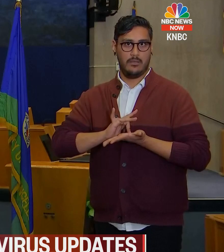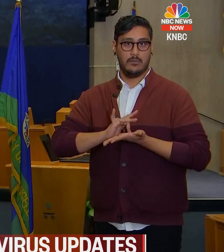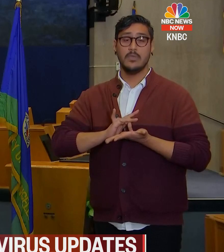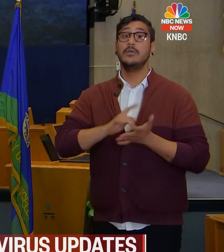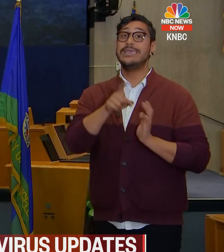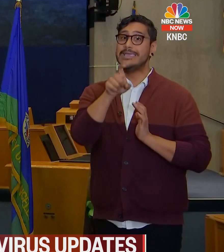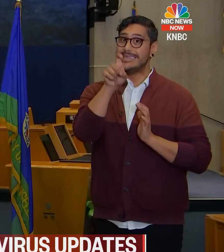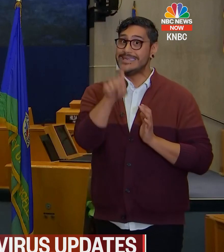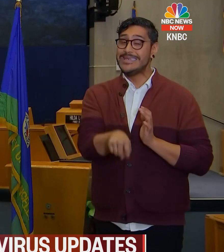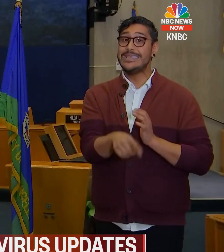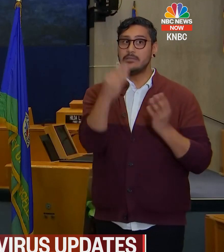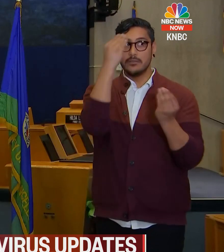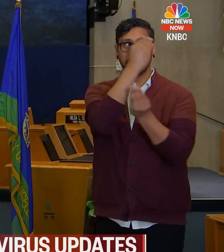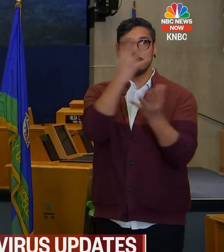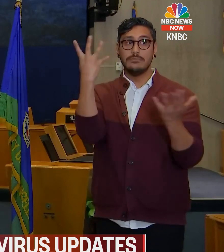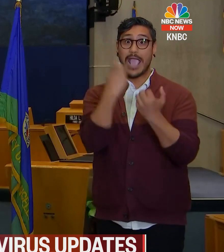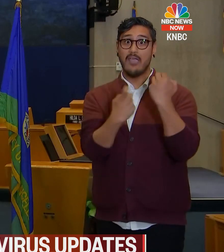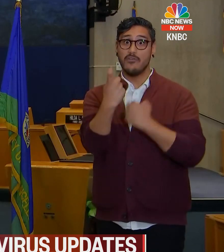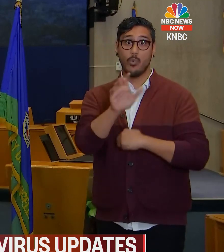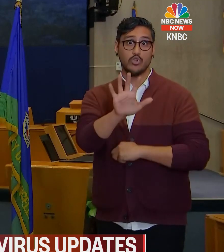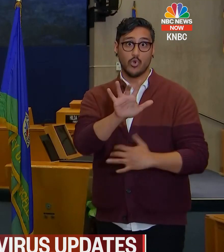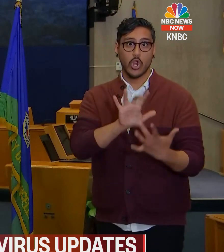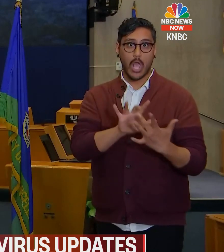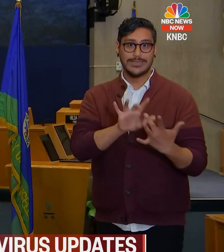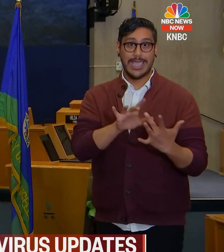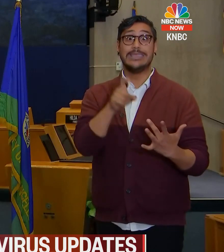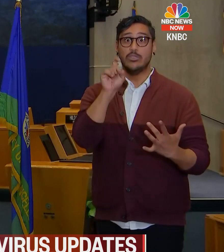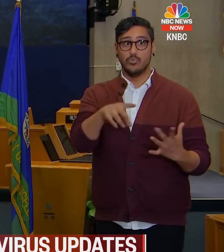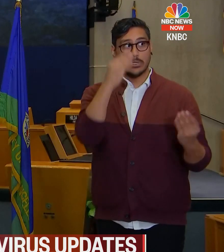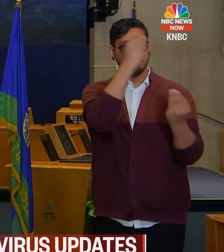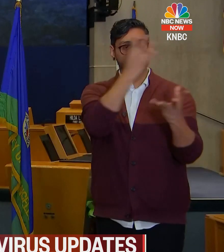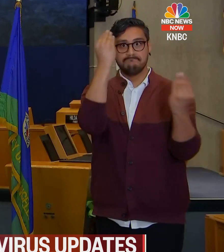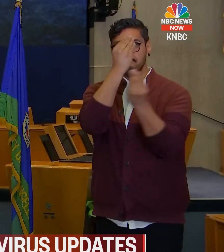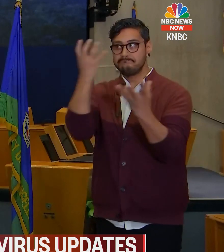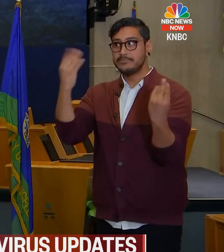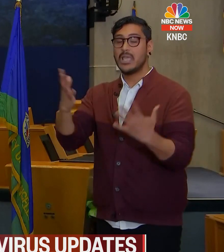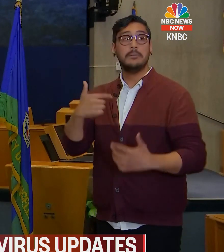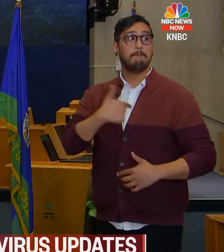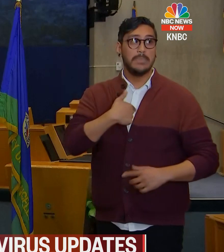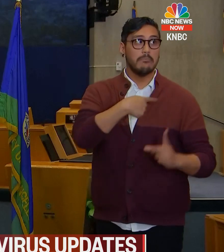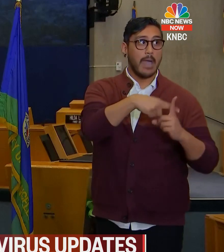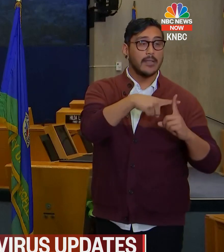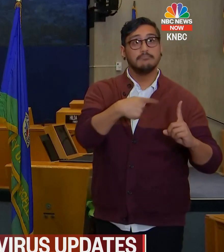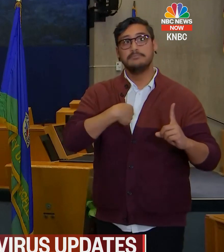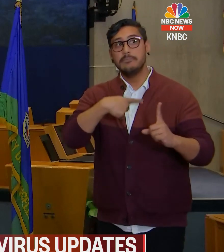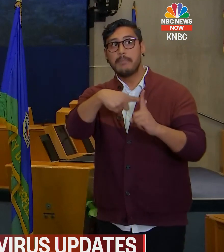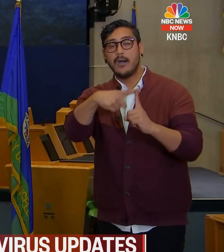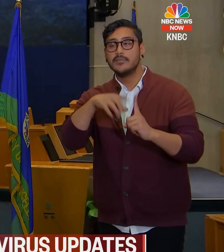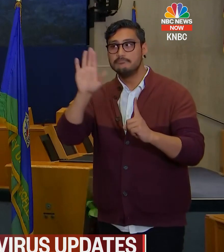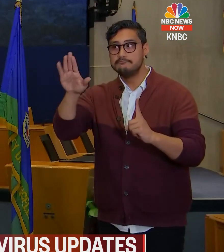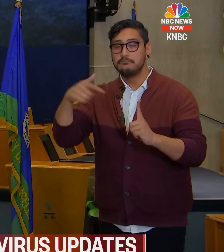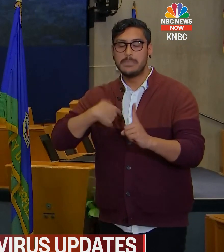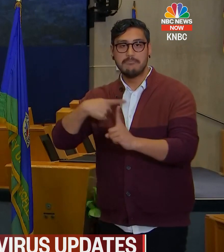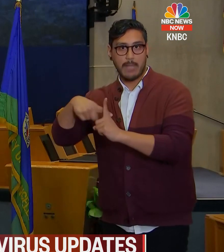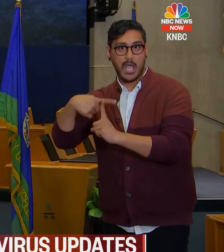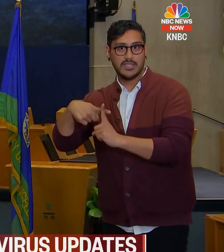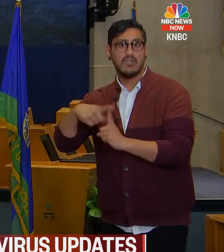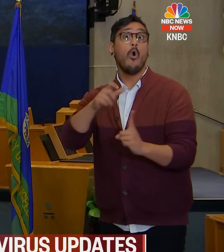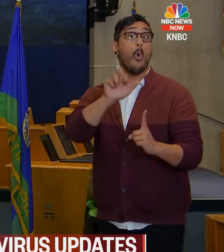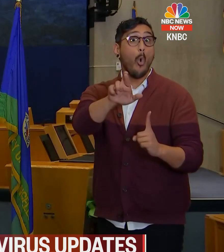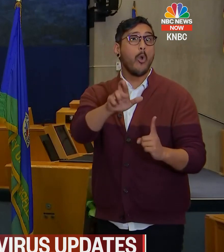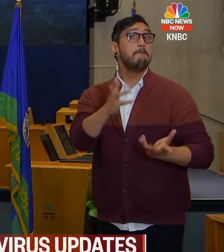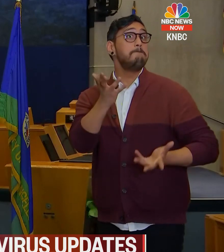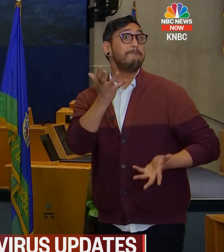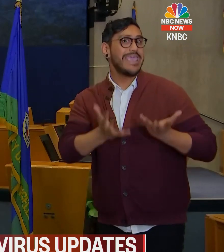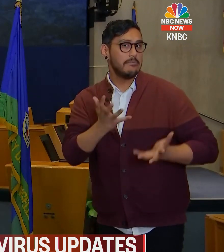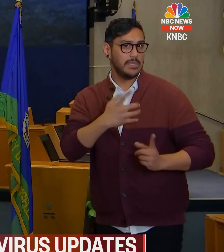notify all your close contacts that you are positive for COVID-19 or likely positive for COVID-19. And